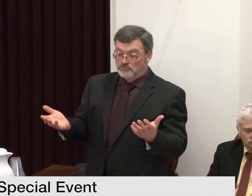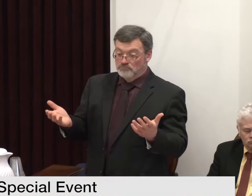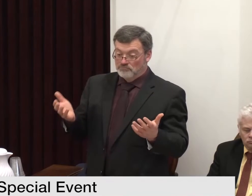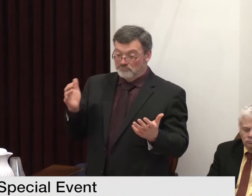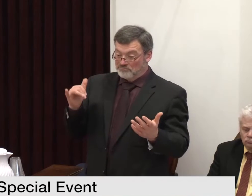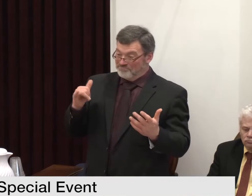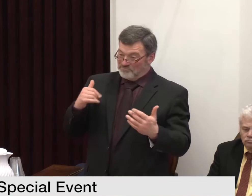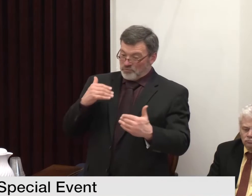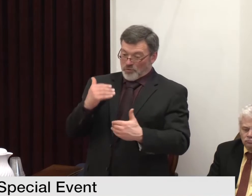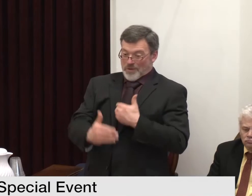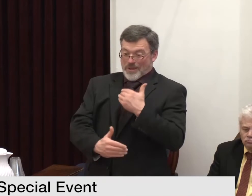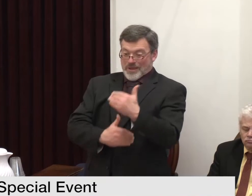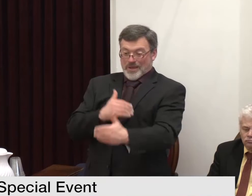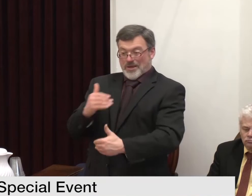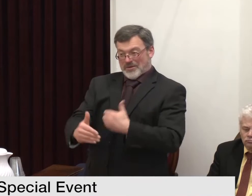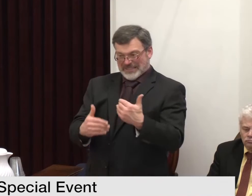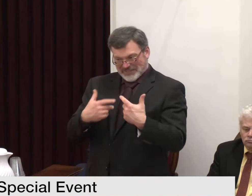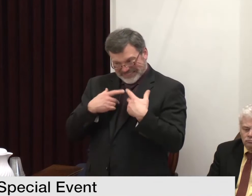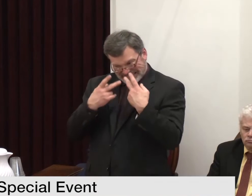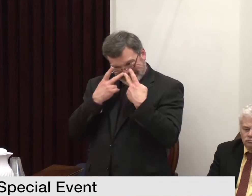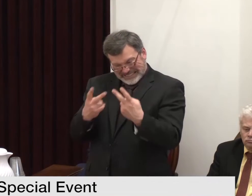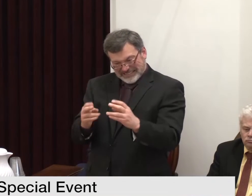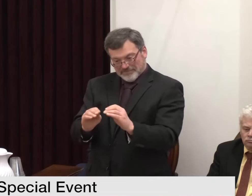repairing and protecting our waterways.